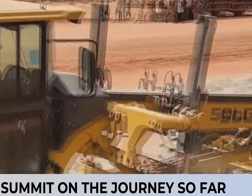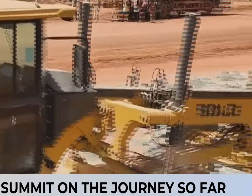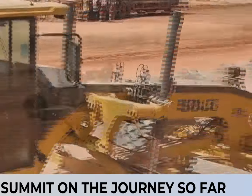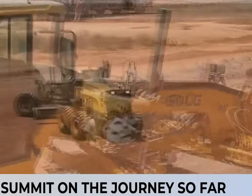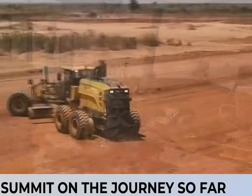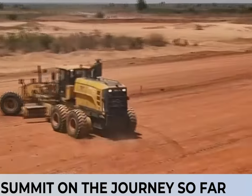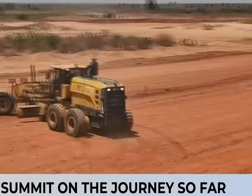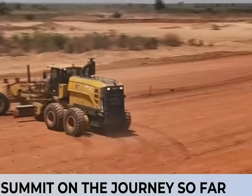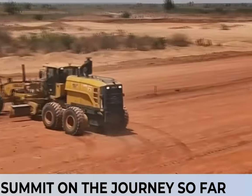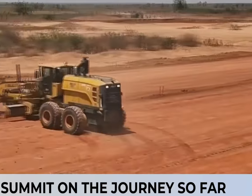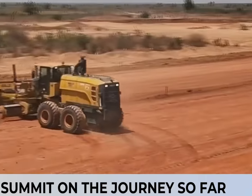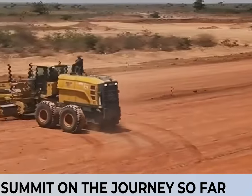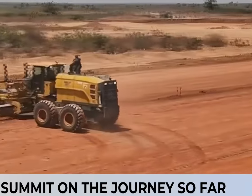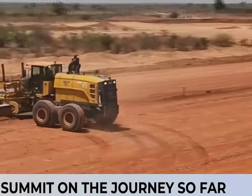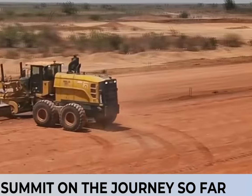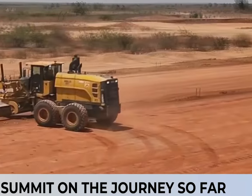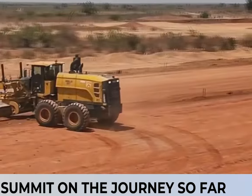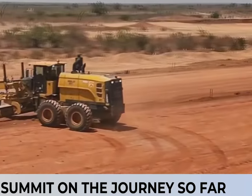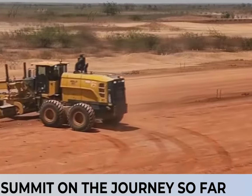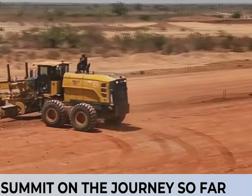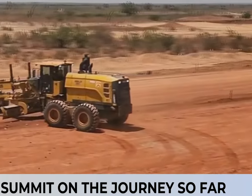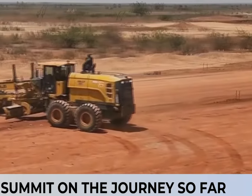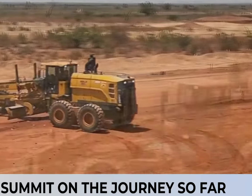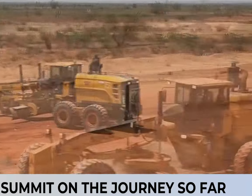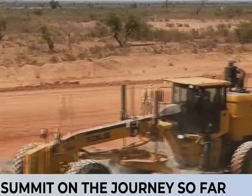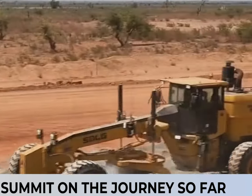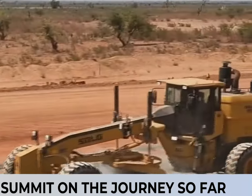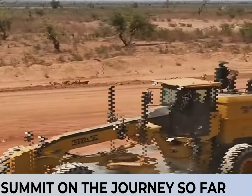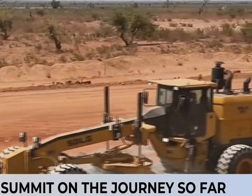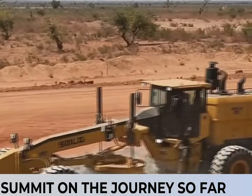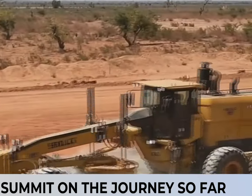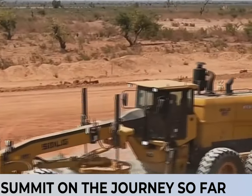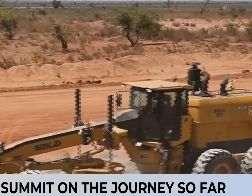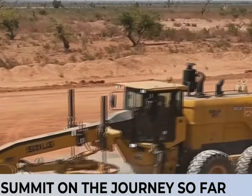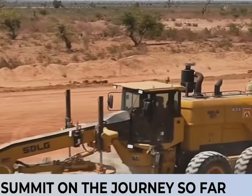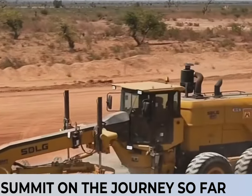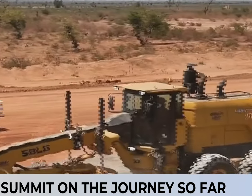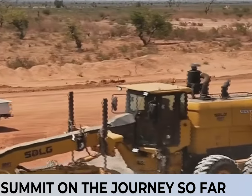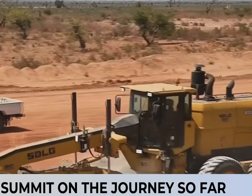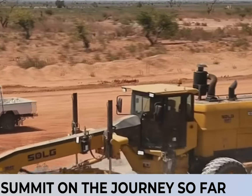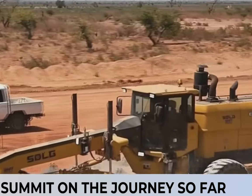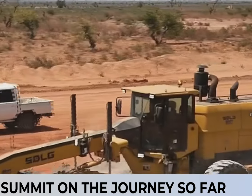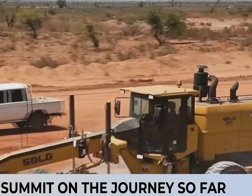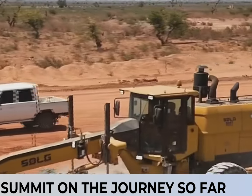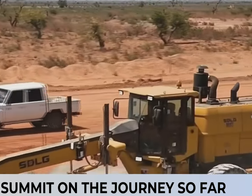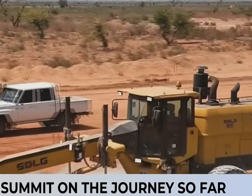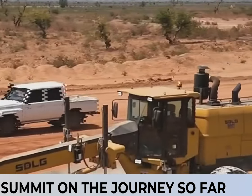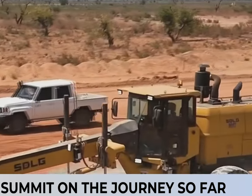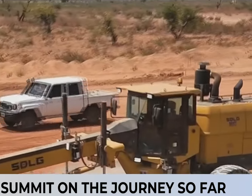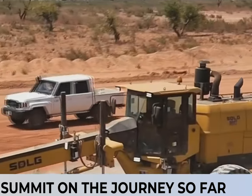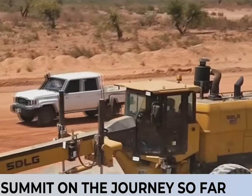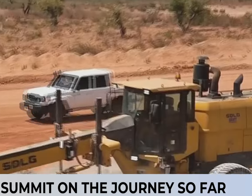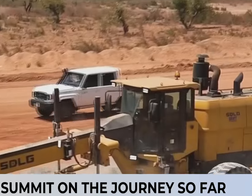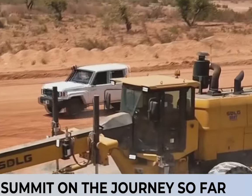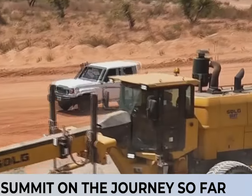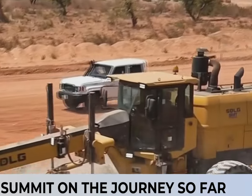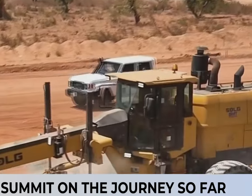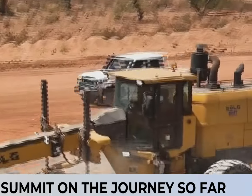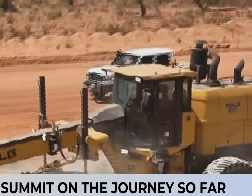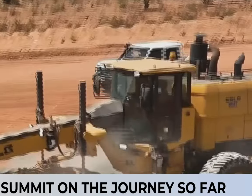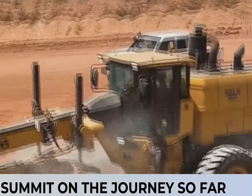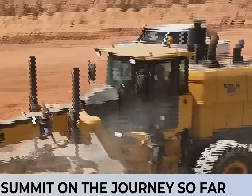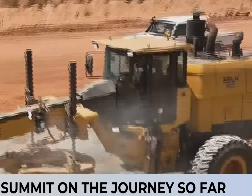us 928 billion, and you have also paid the 30%. Work is ongoing, and